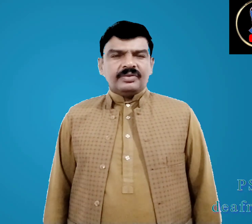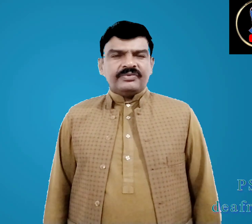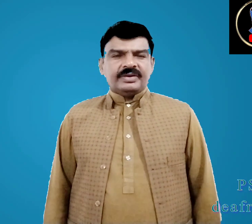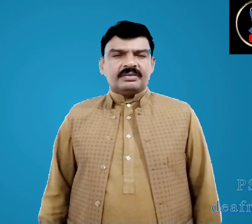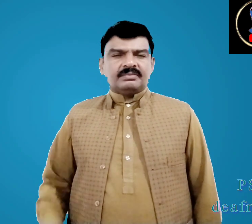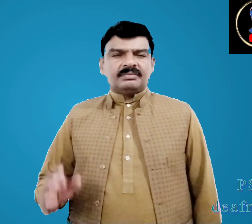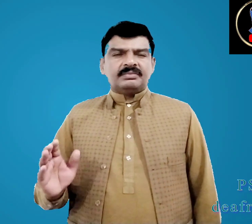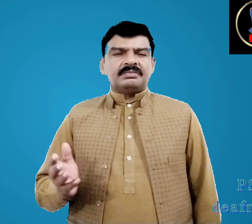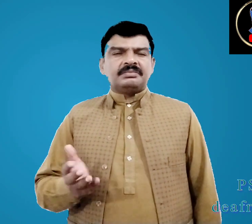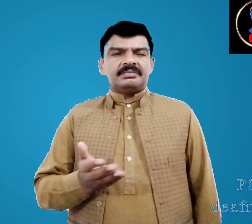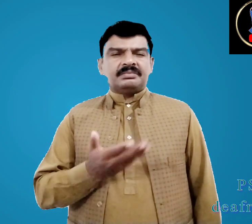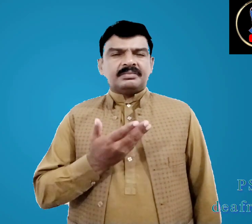often,